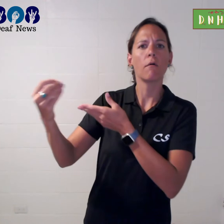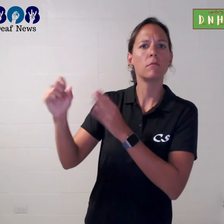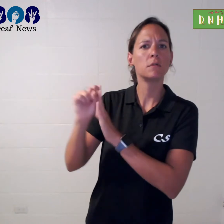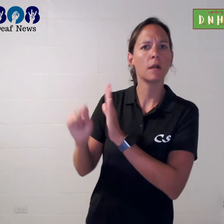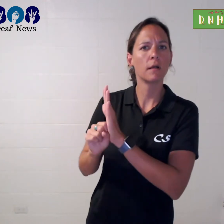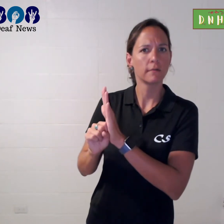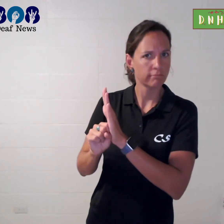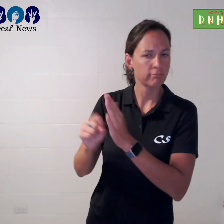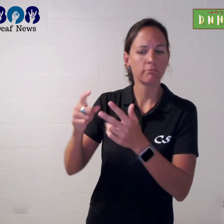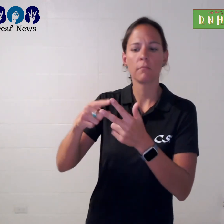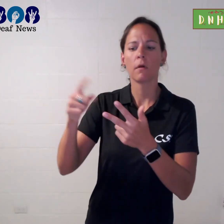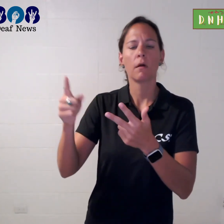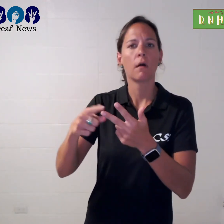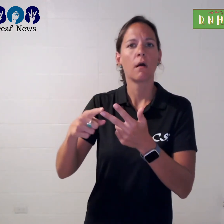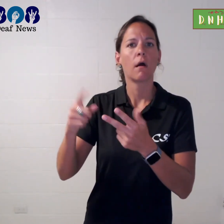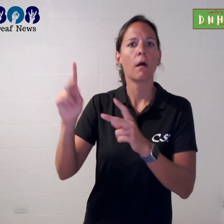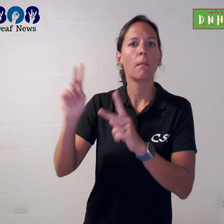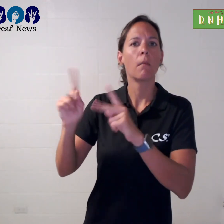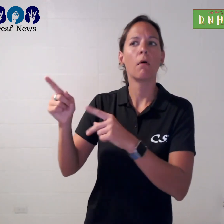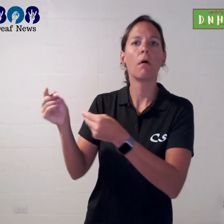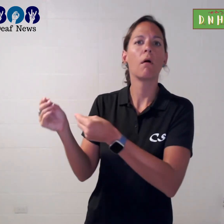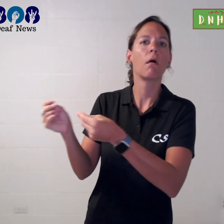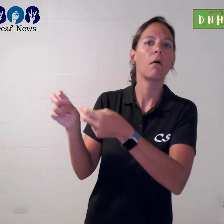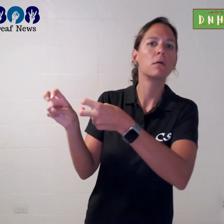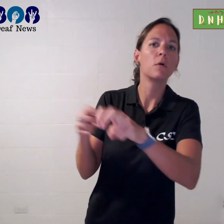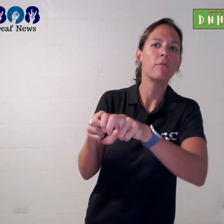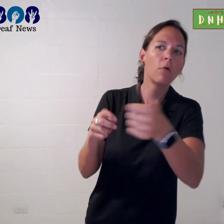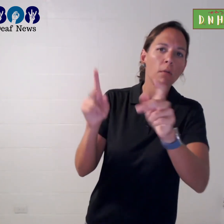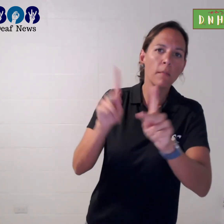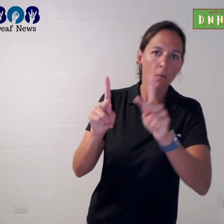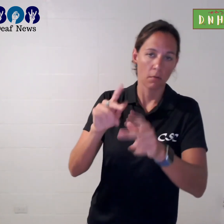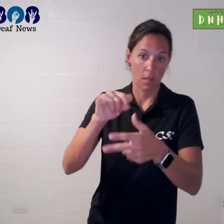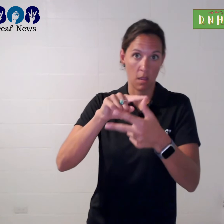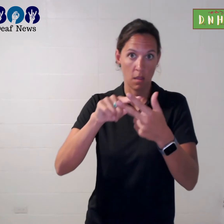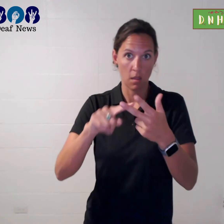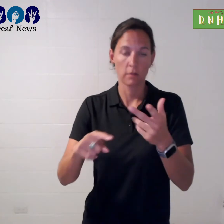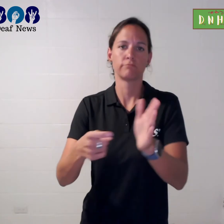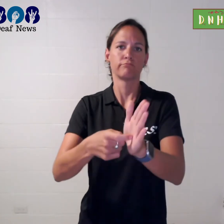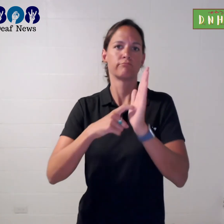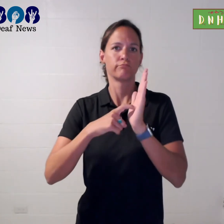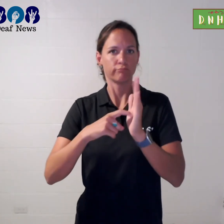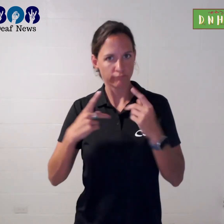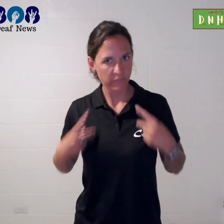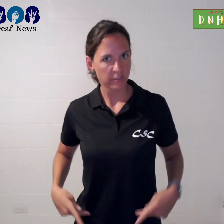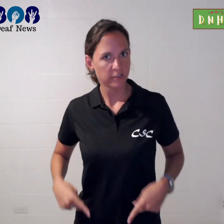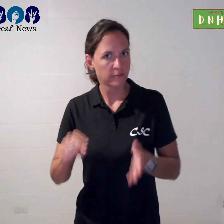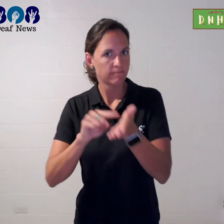guns brought in from out of the state, and those guns transferred